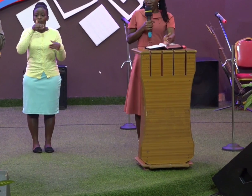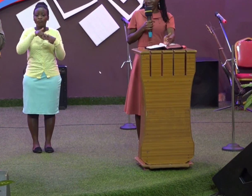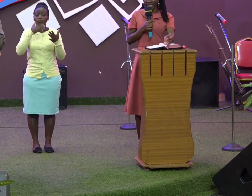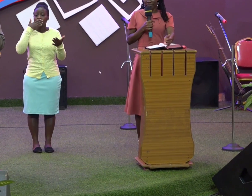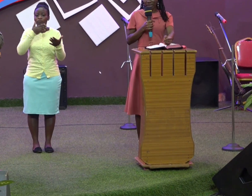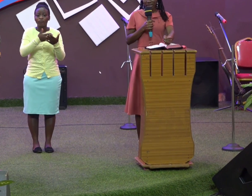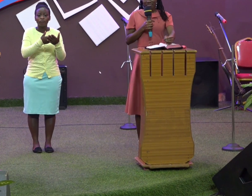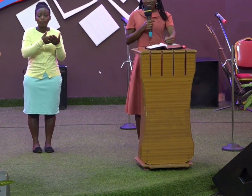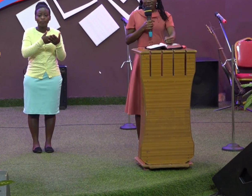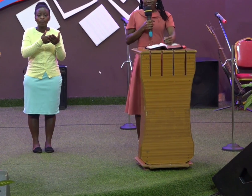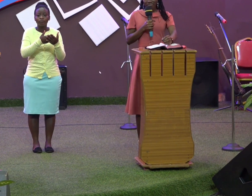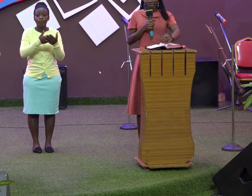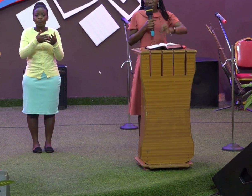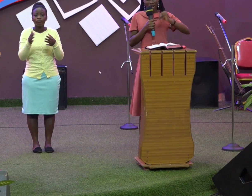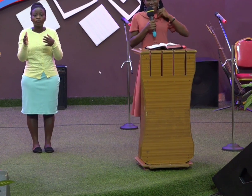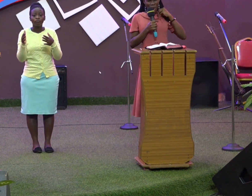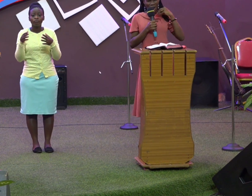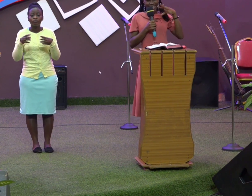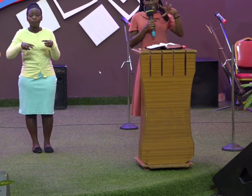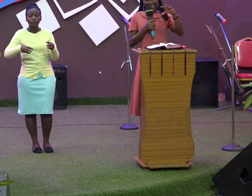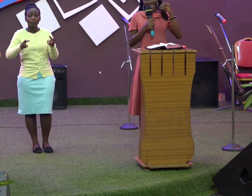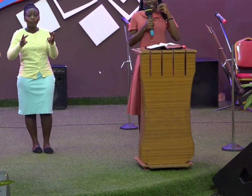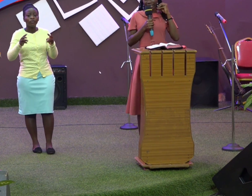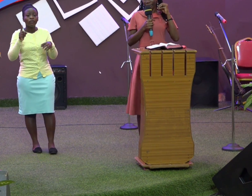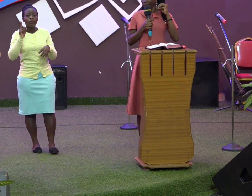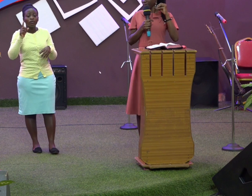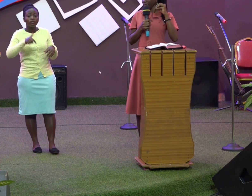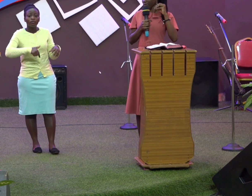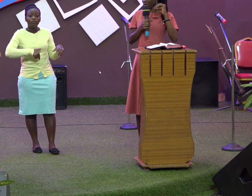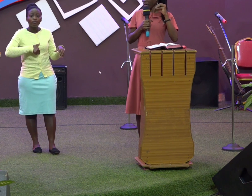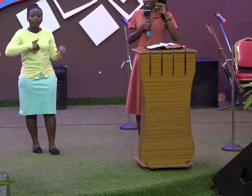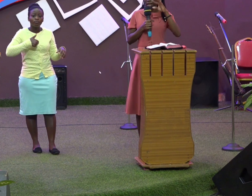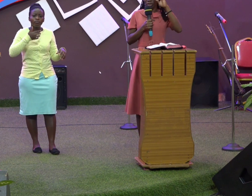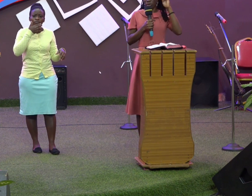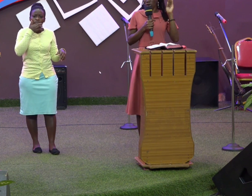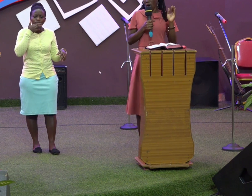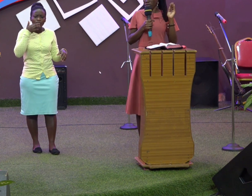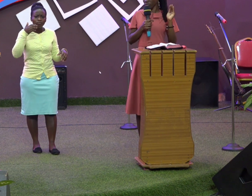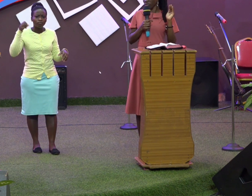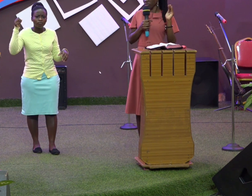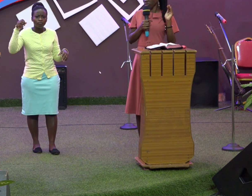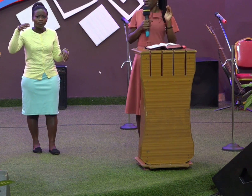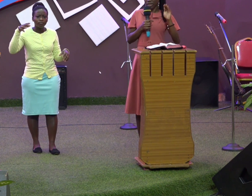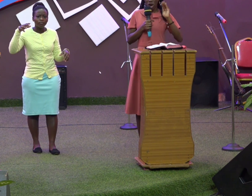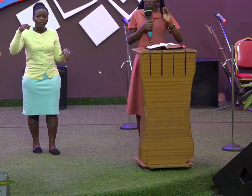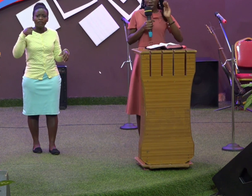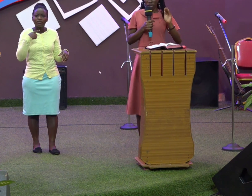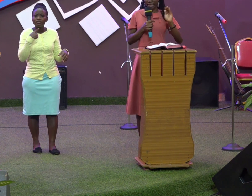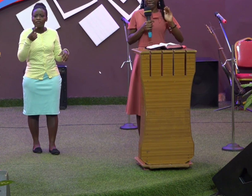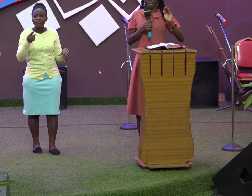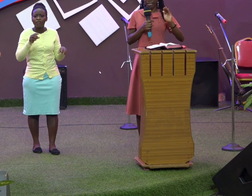the Spirit, there is a red light that it tells you no.